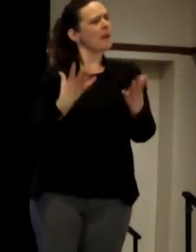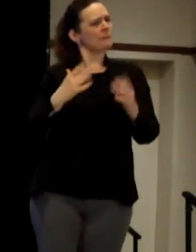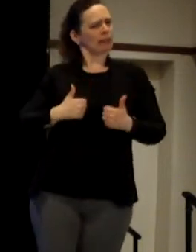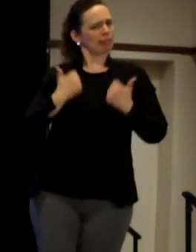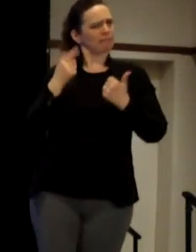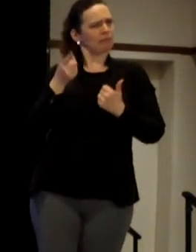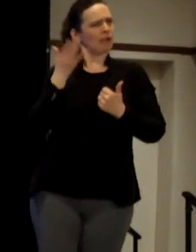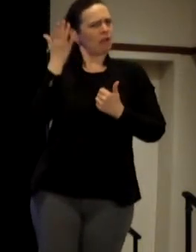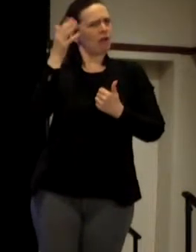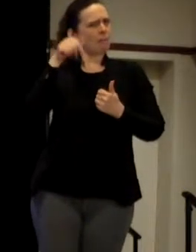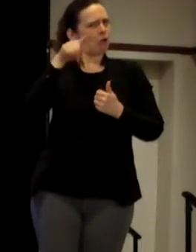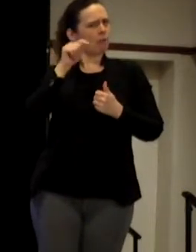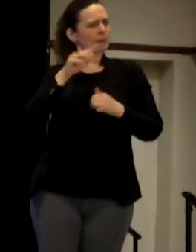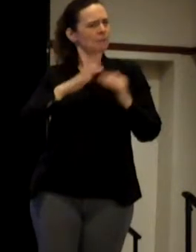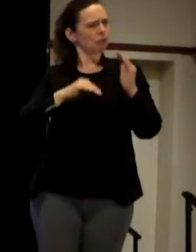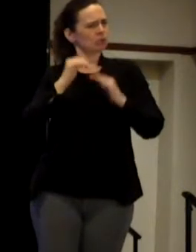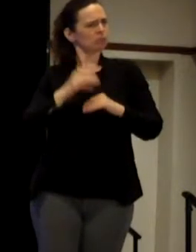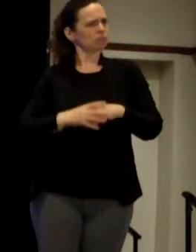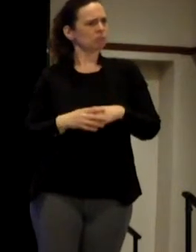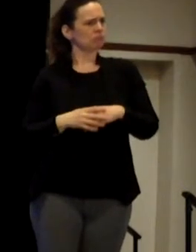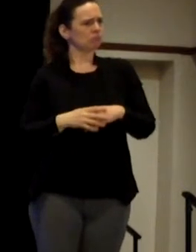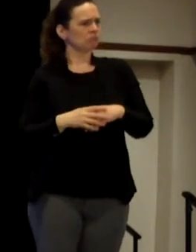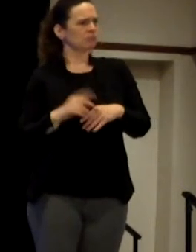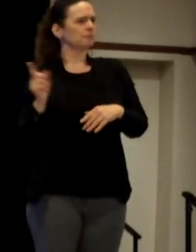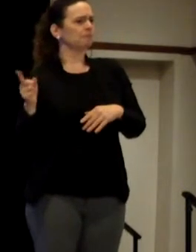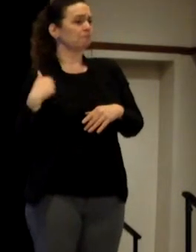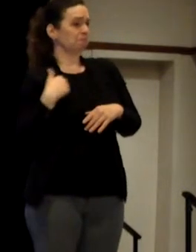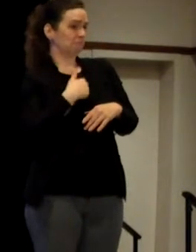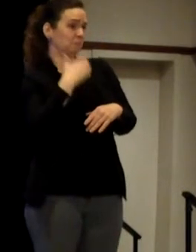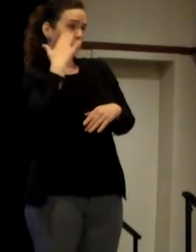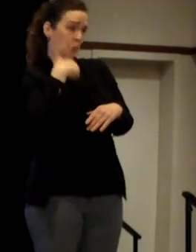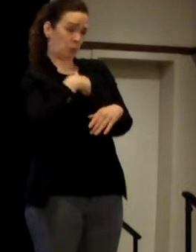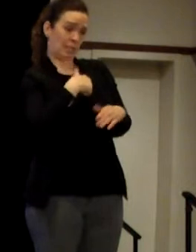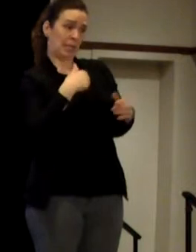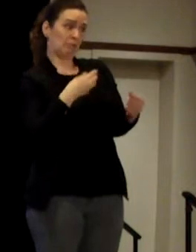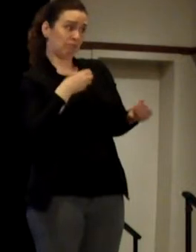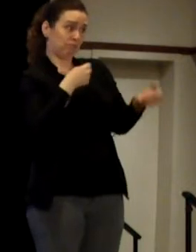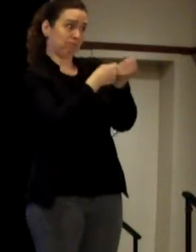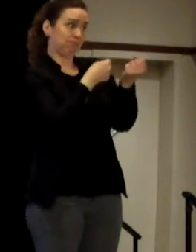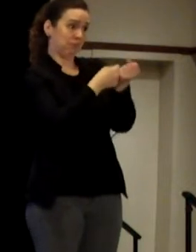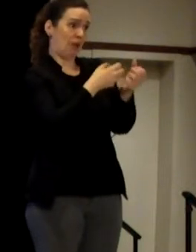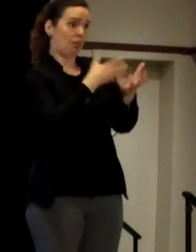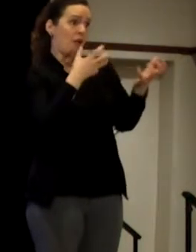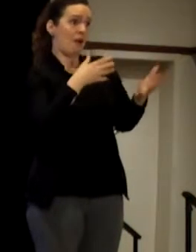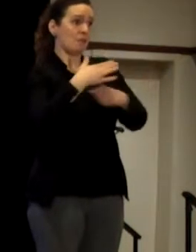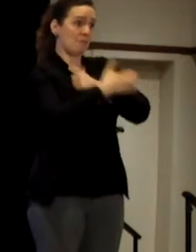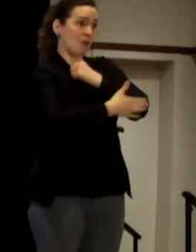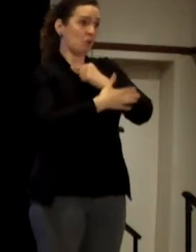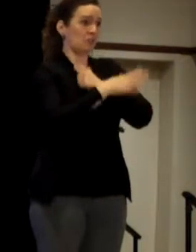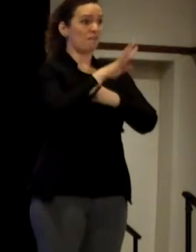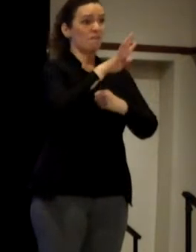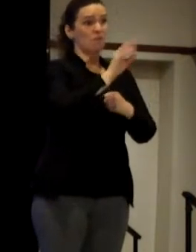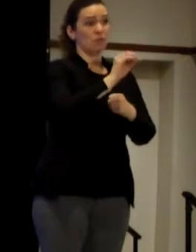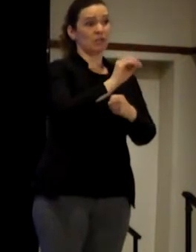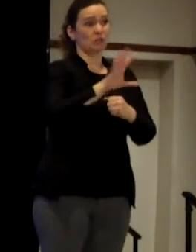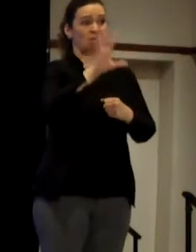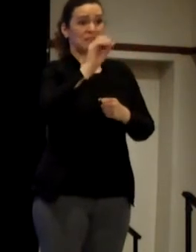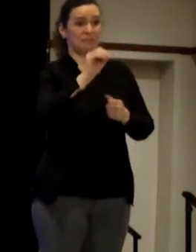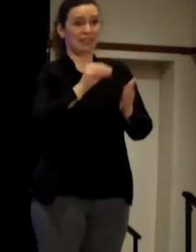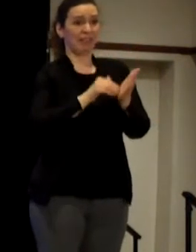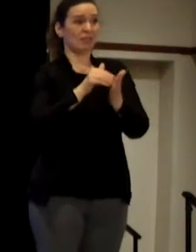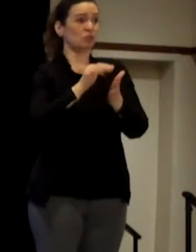of monthly payments that are made from the county there. Again, I don't know if it's $40,000 a month or $50,000. We can get you that